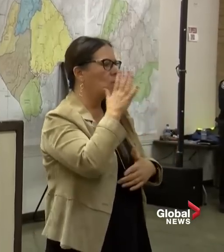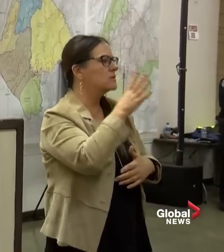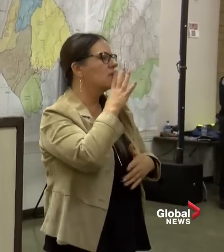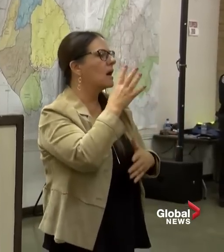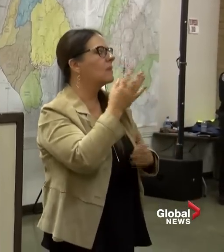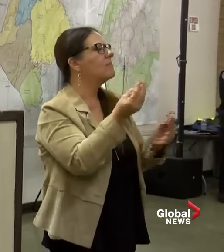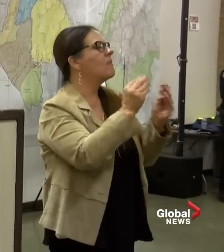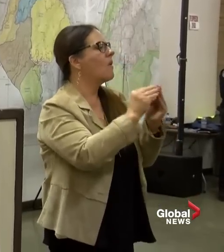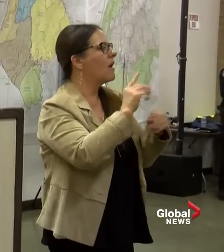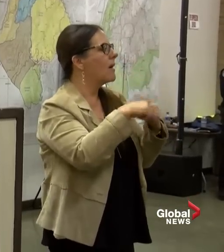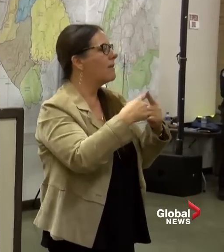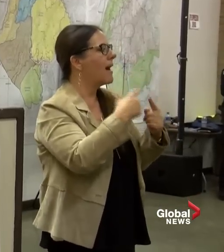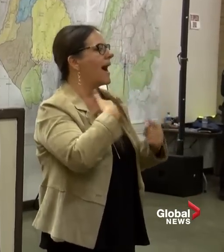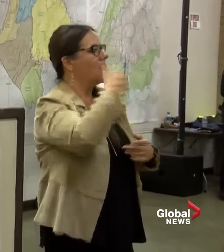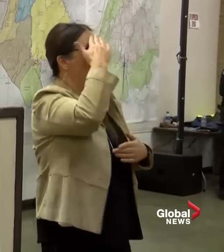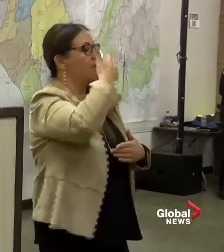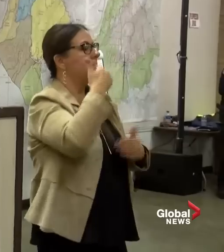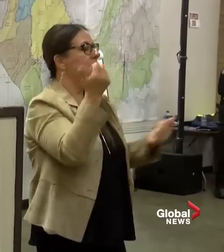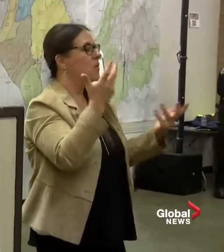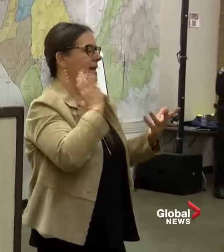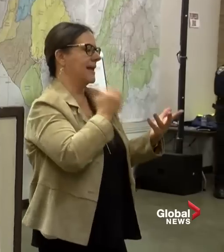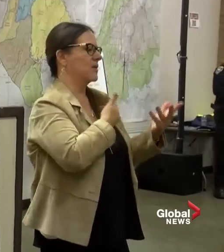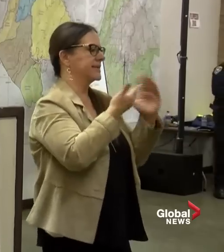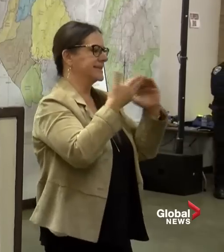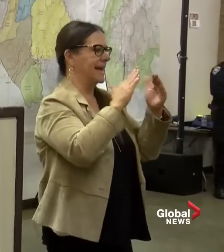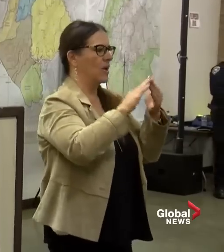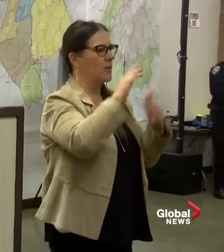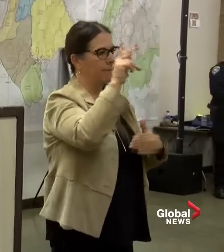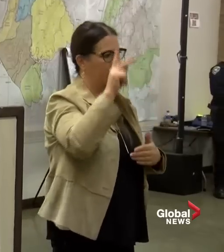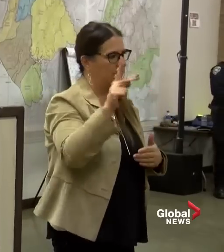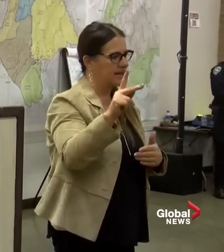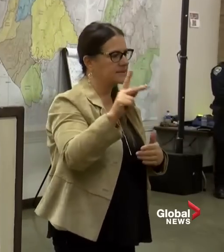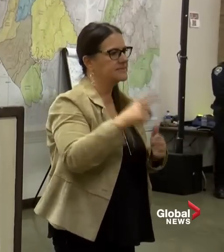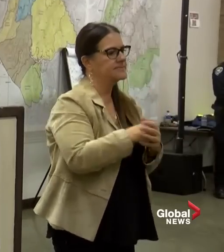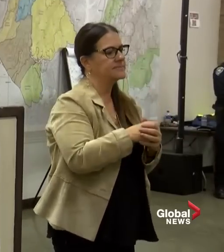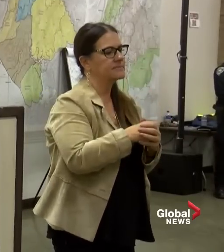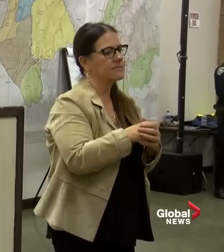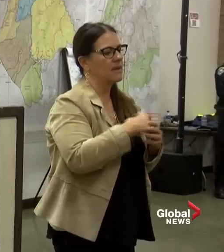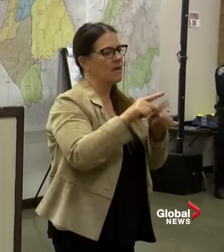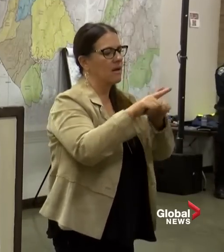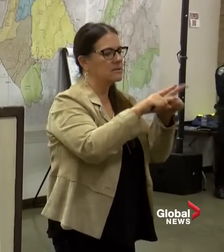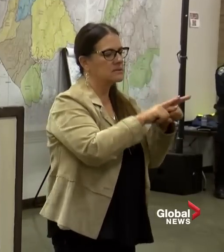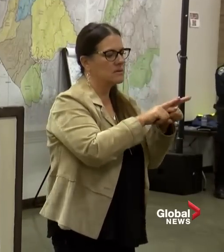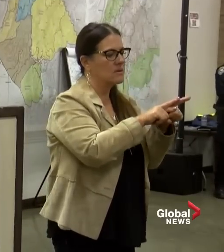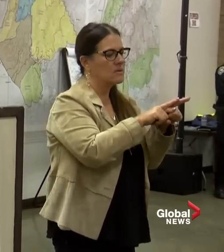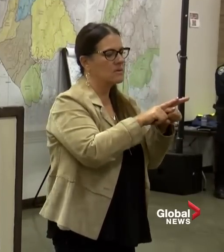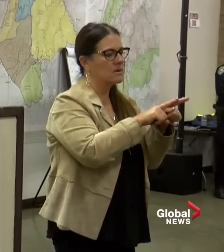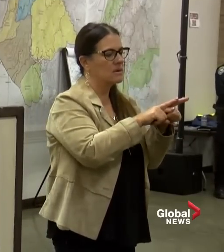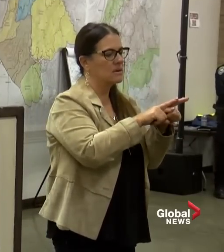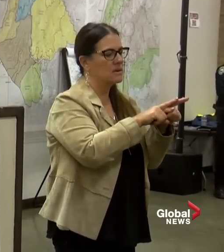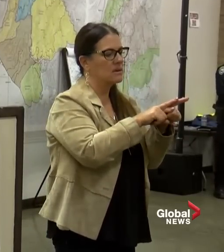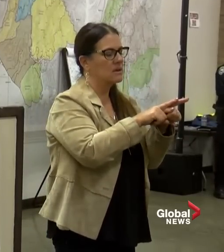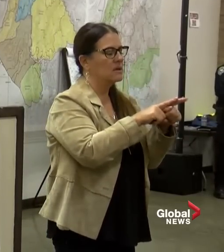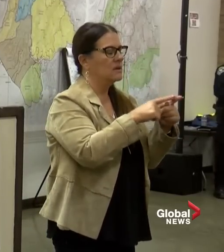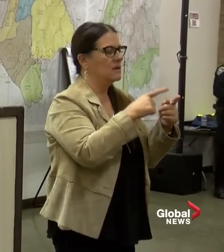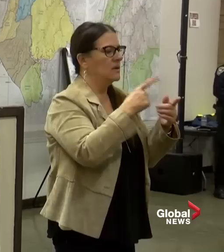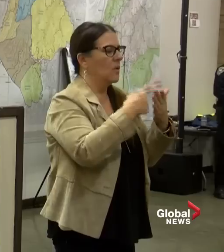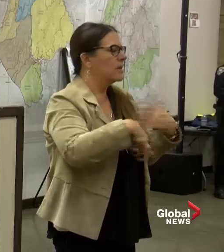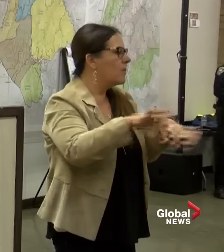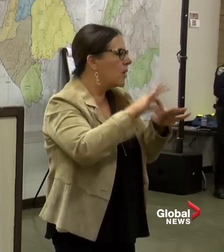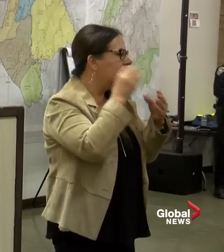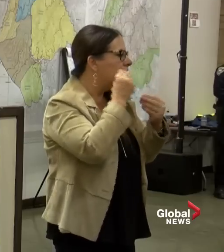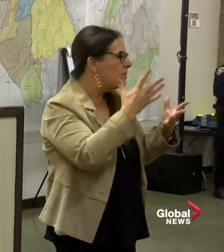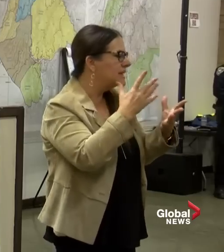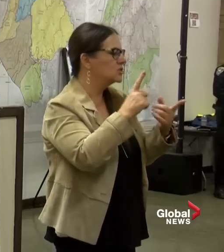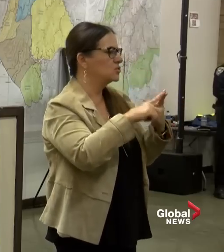my town. I'll give you some information that will also play out to all of the victims of the Camp Fire